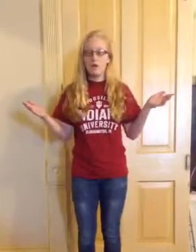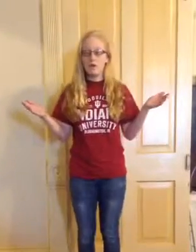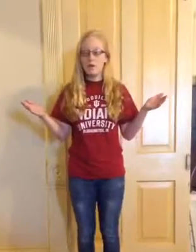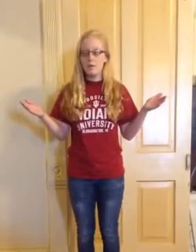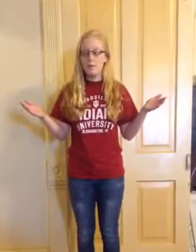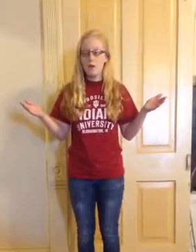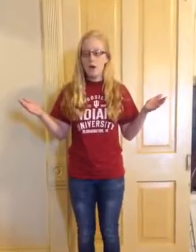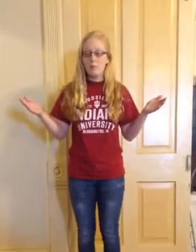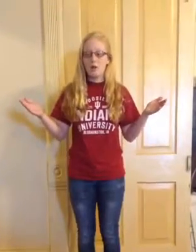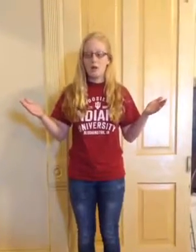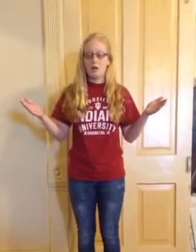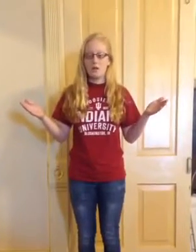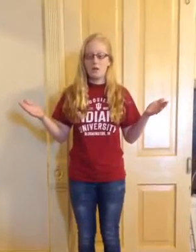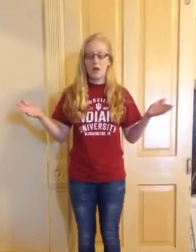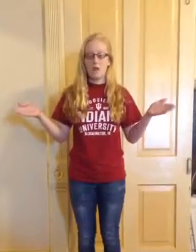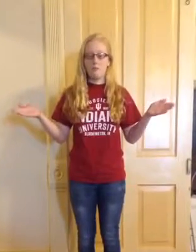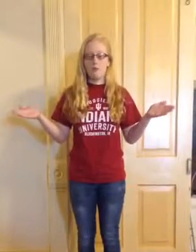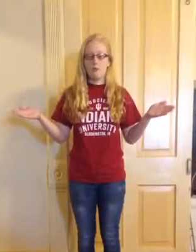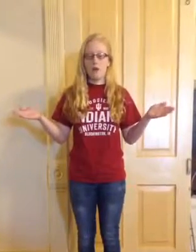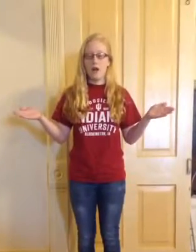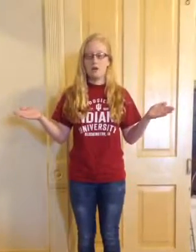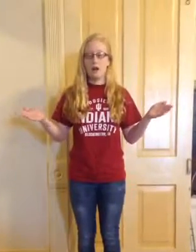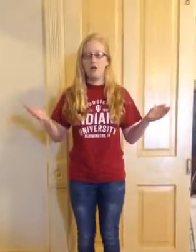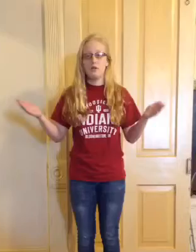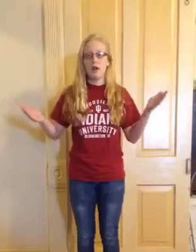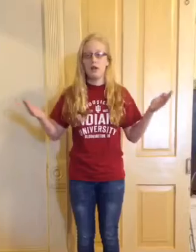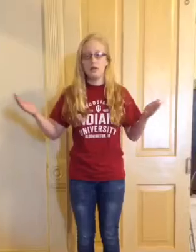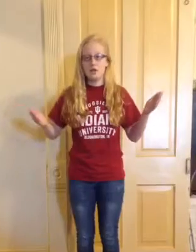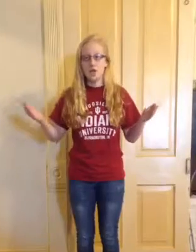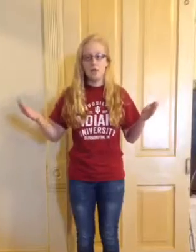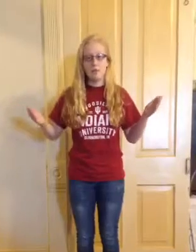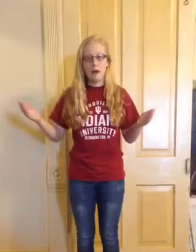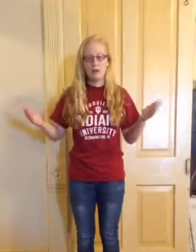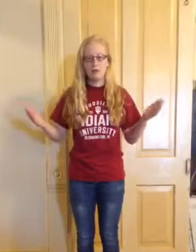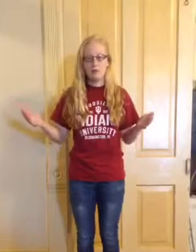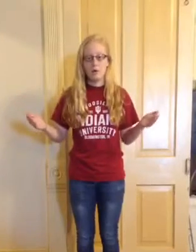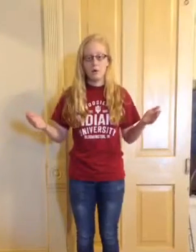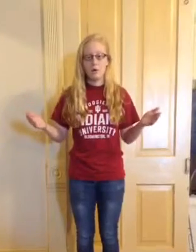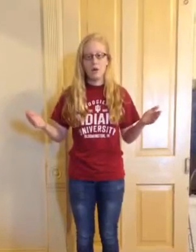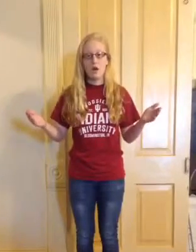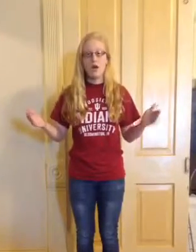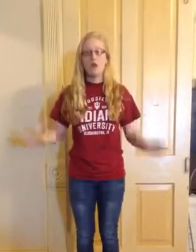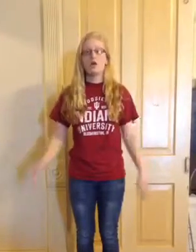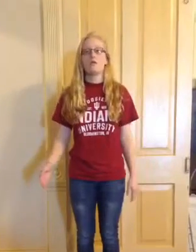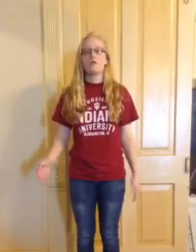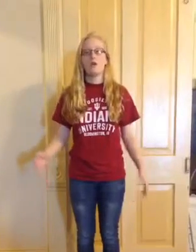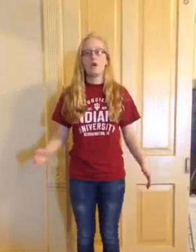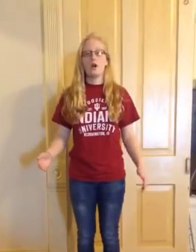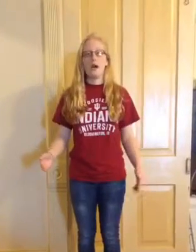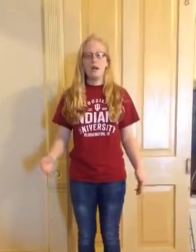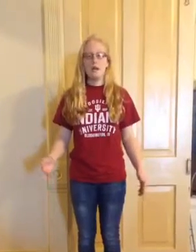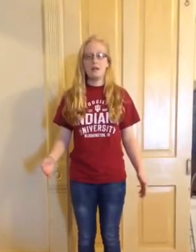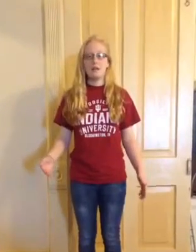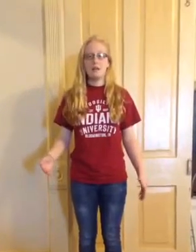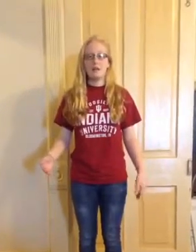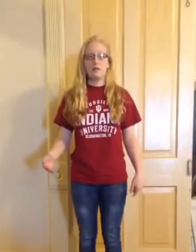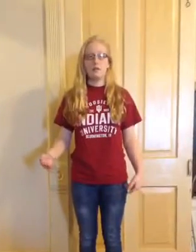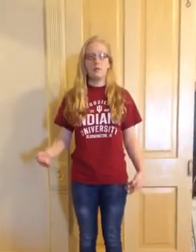confused, but so you have both your hands out and you kind of like shake them back and forth for it,